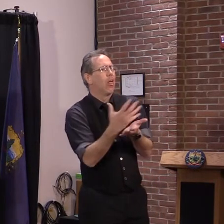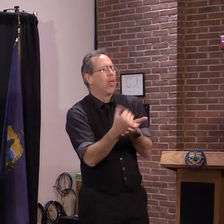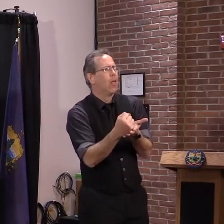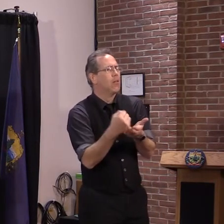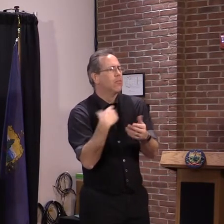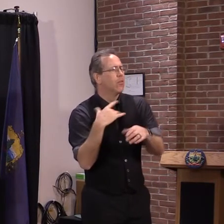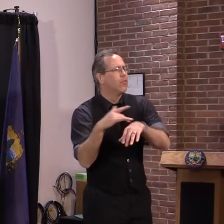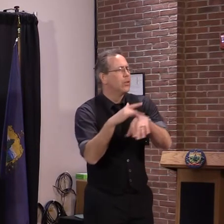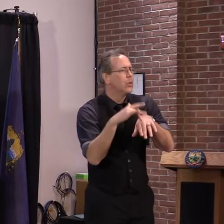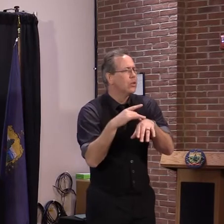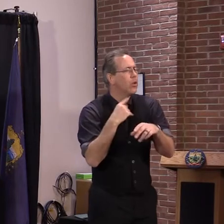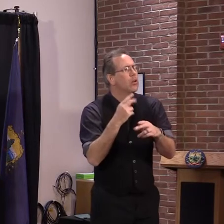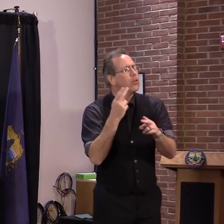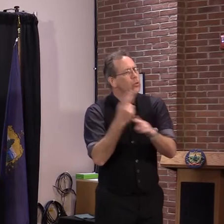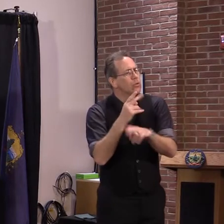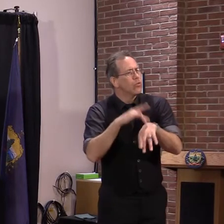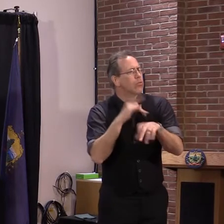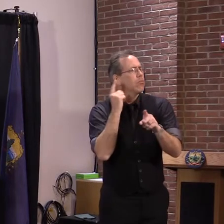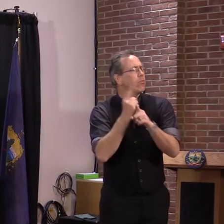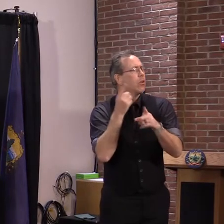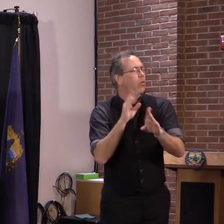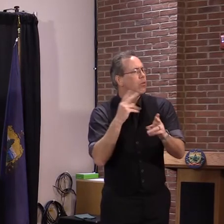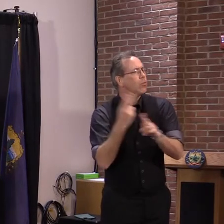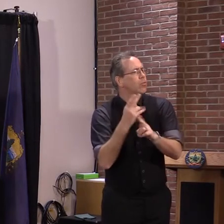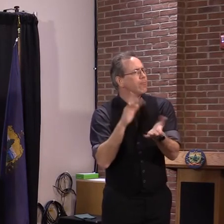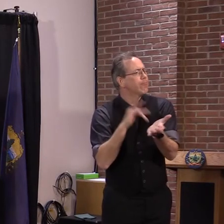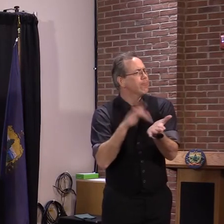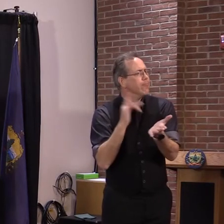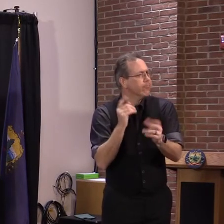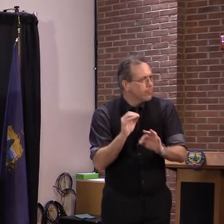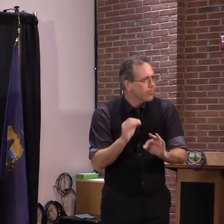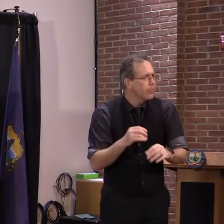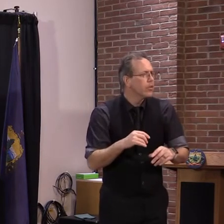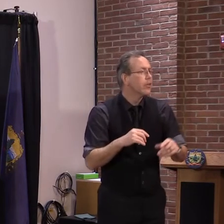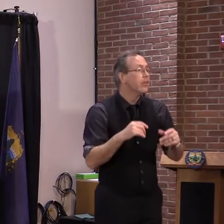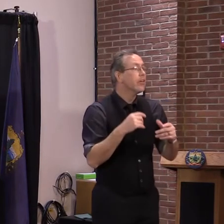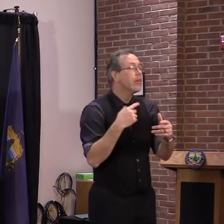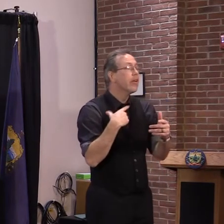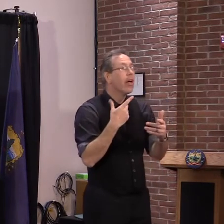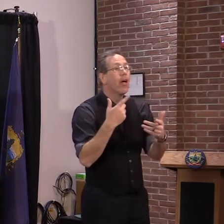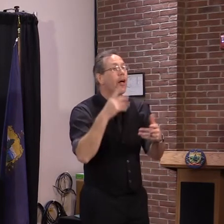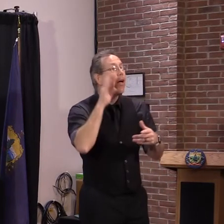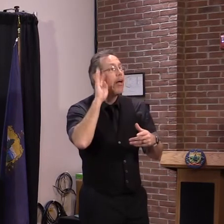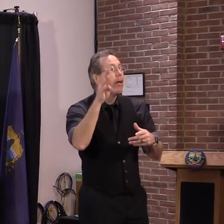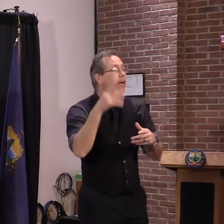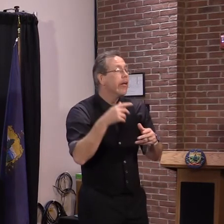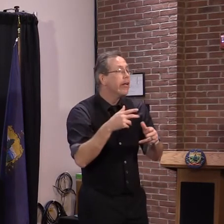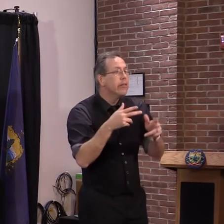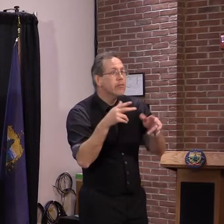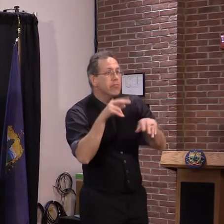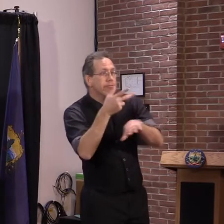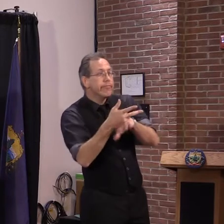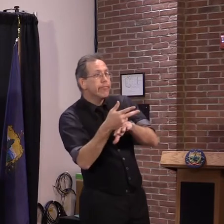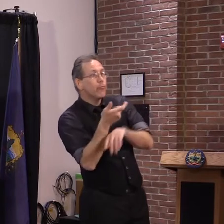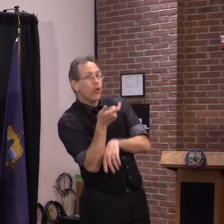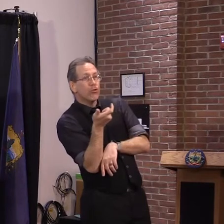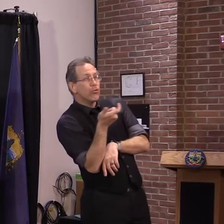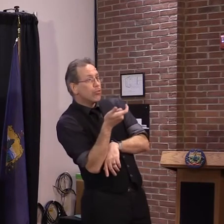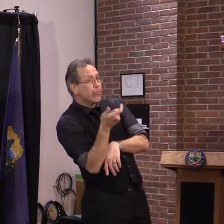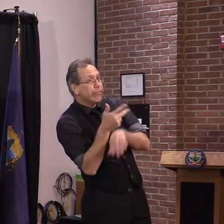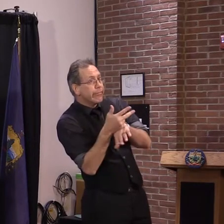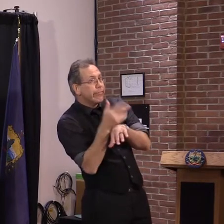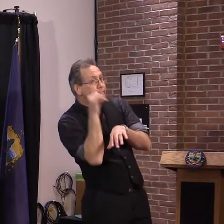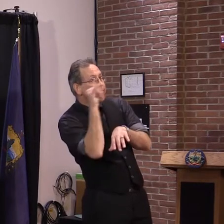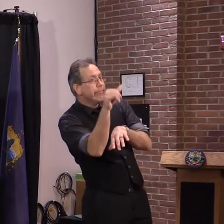And so it's not just randomly putting out saturation controls. It's as long as they're informed by